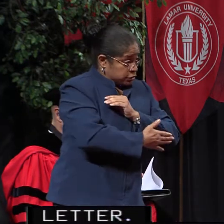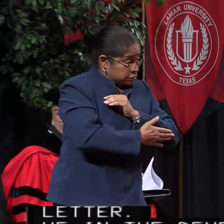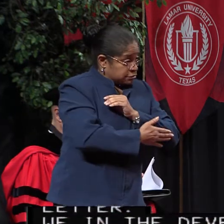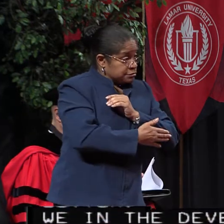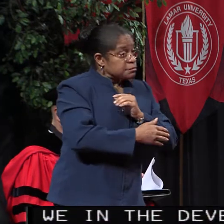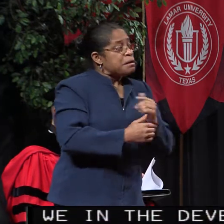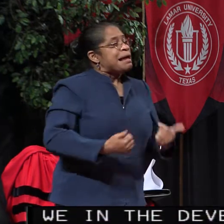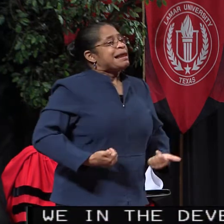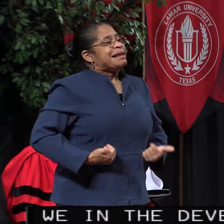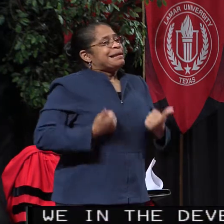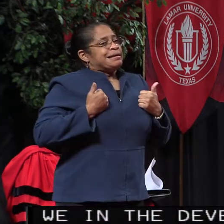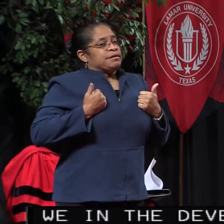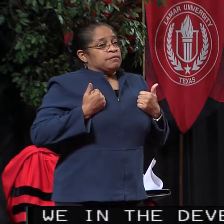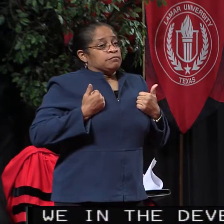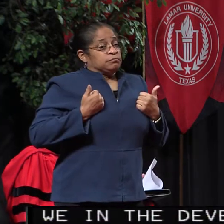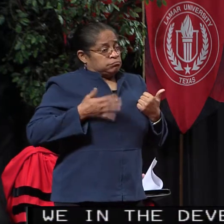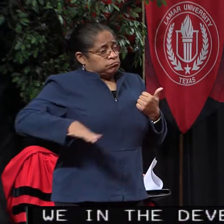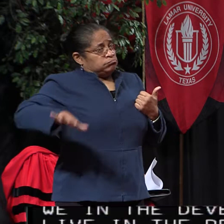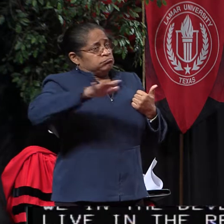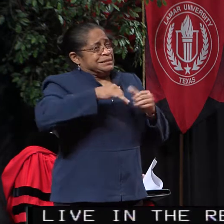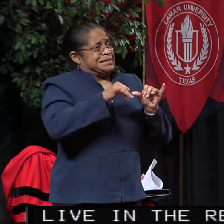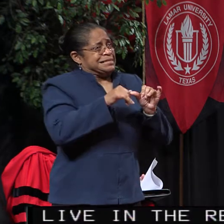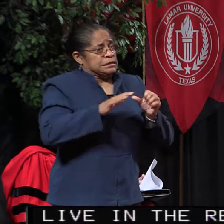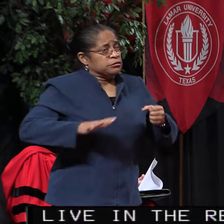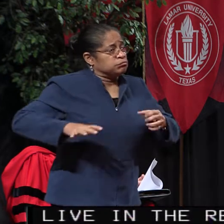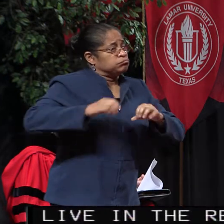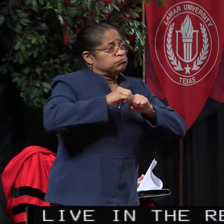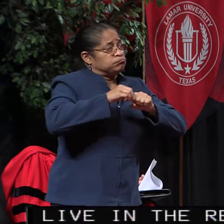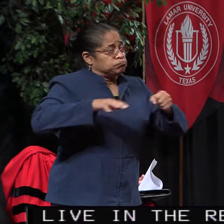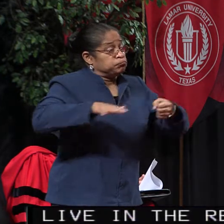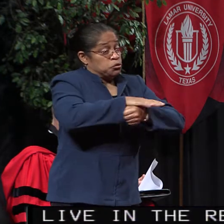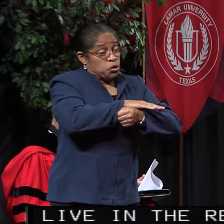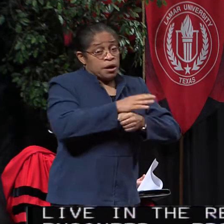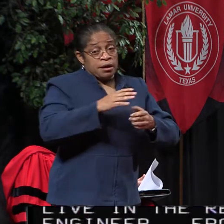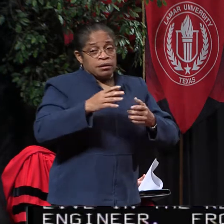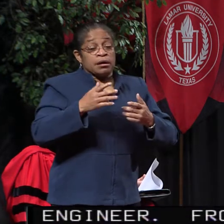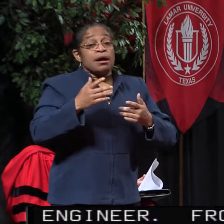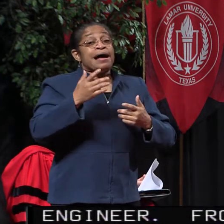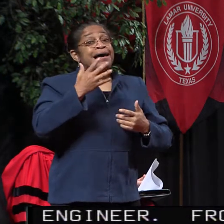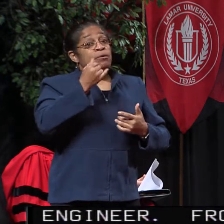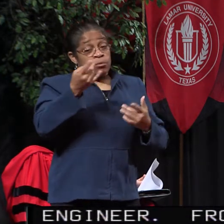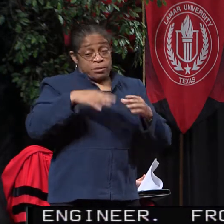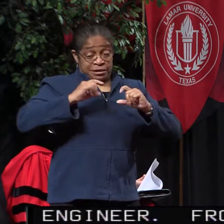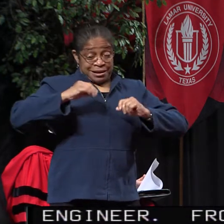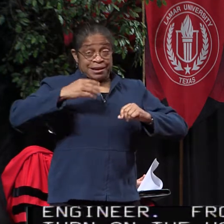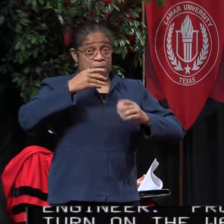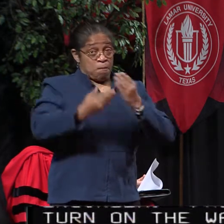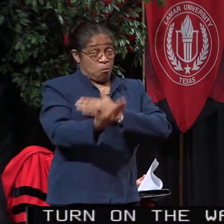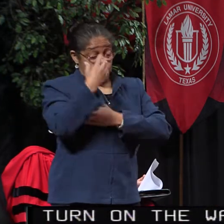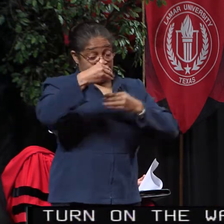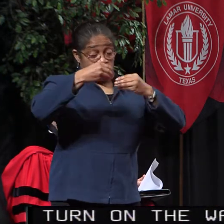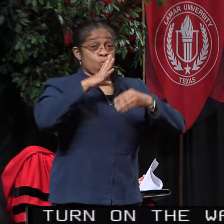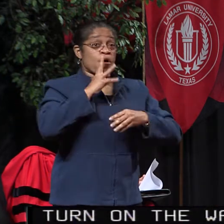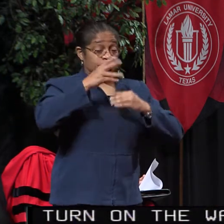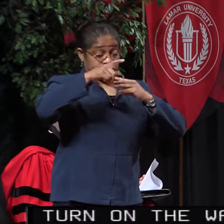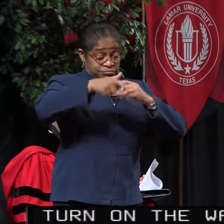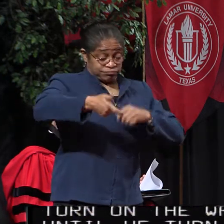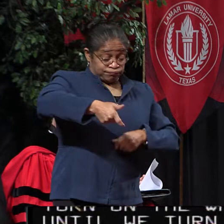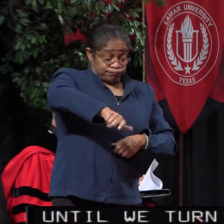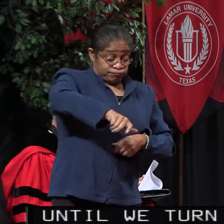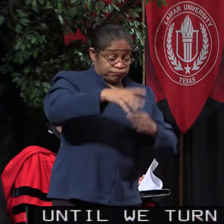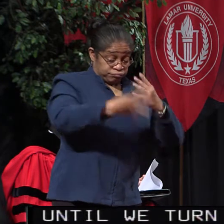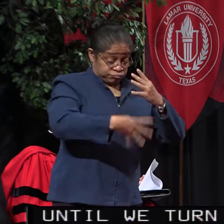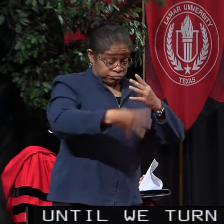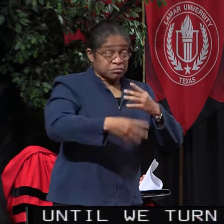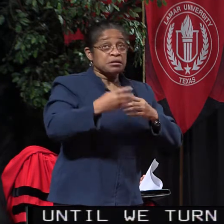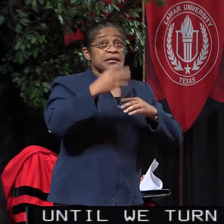the engineer. From the moment we turn on the water in the morning until we turn off the lights at night, we are surrounded by